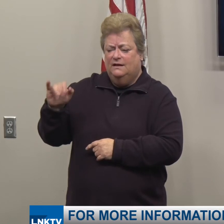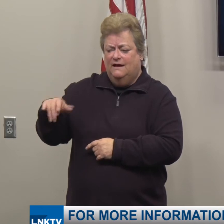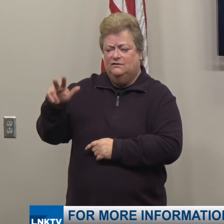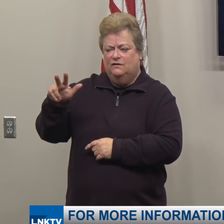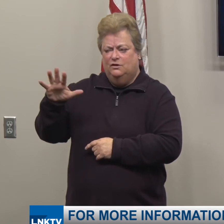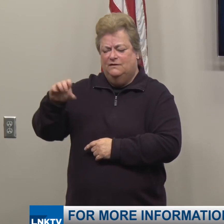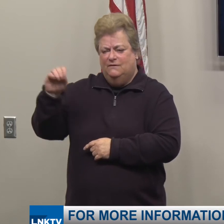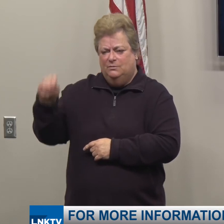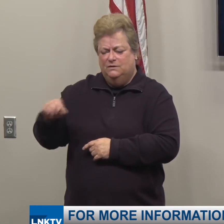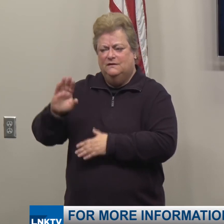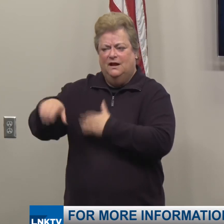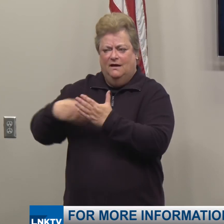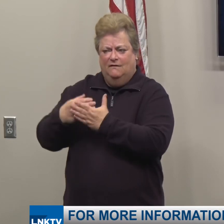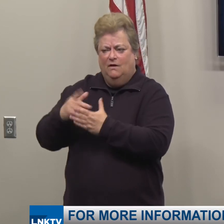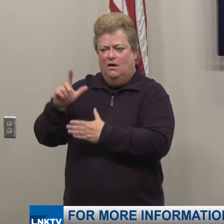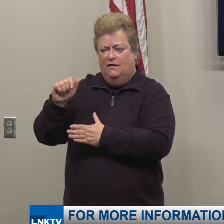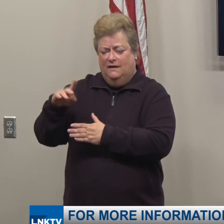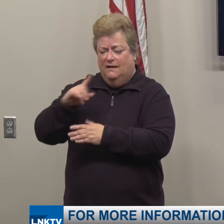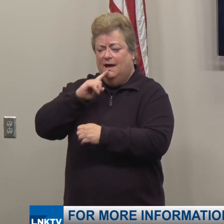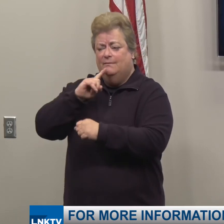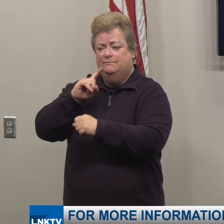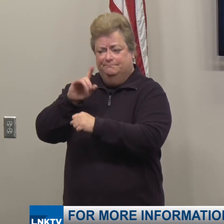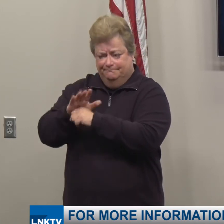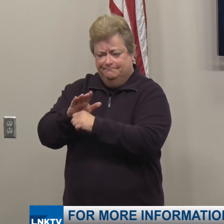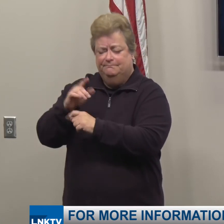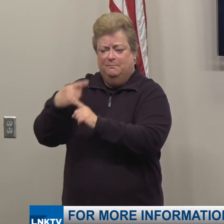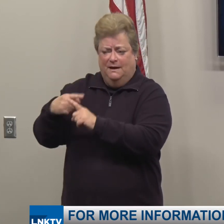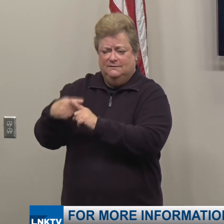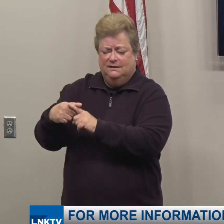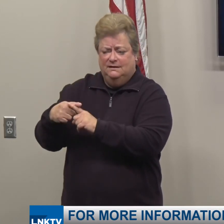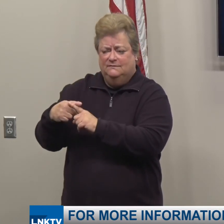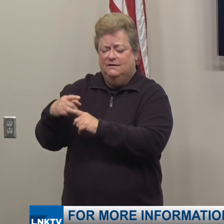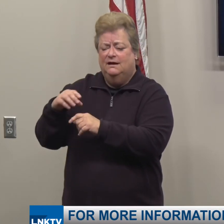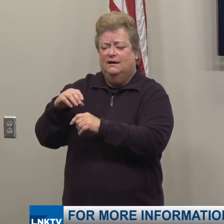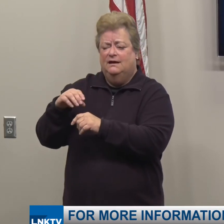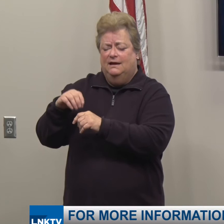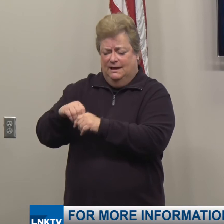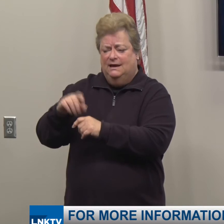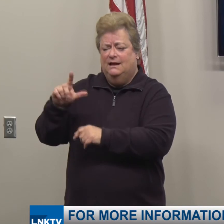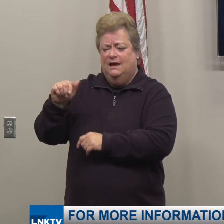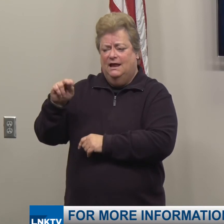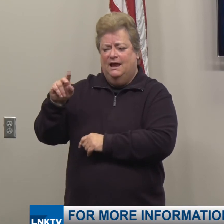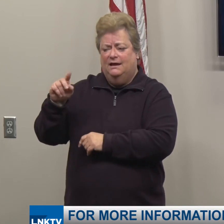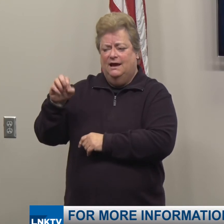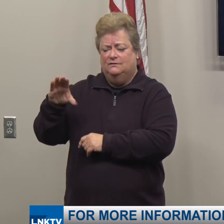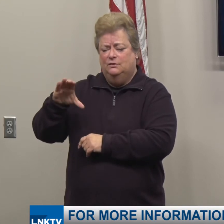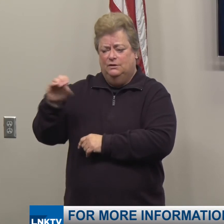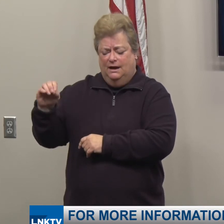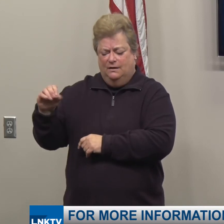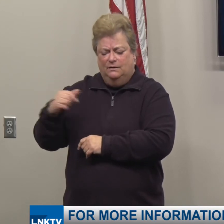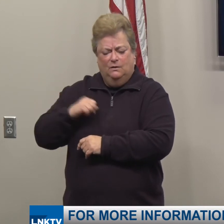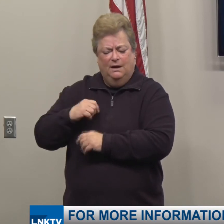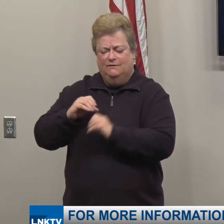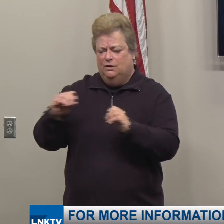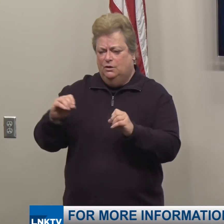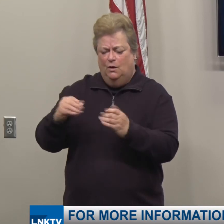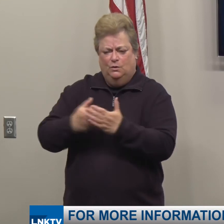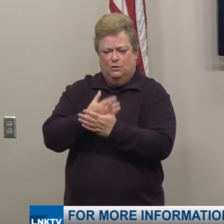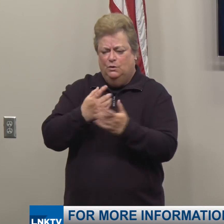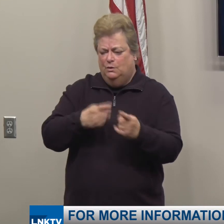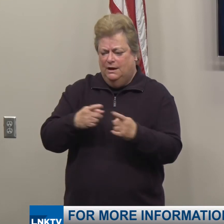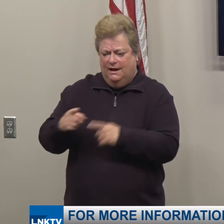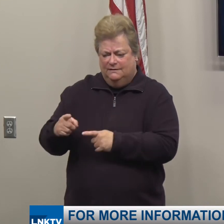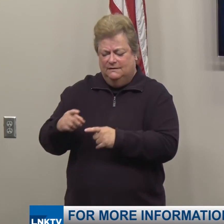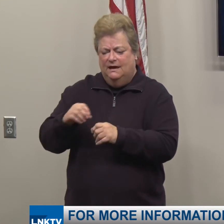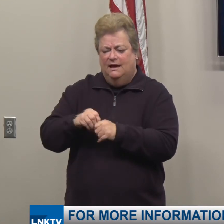of all lab-confirmed cases of COVID-19 in Lancaster County. We have no new cases to report at